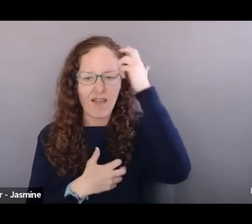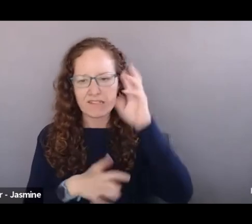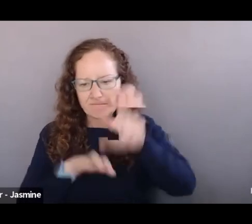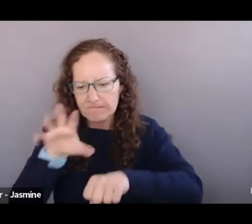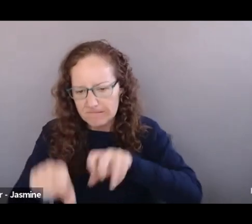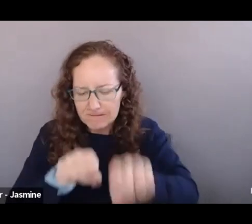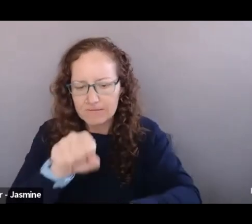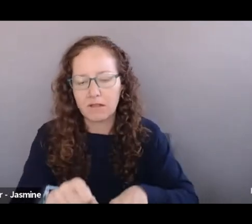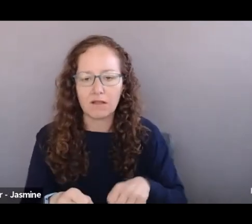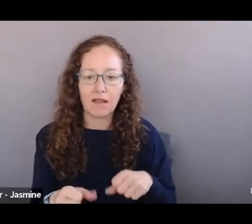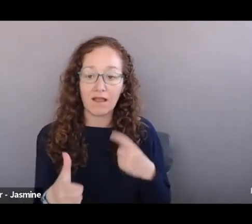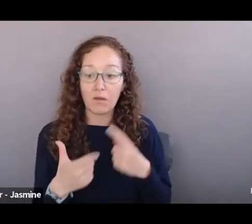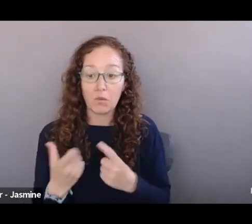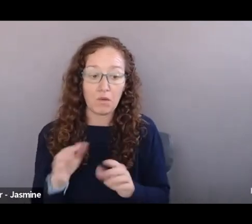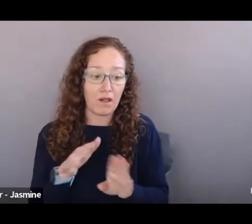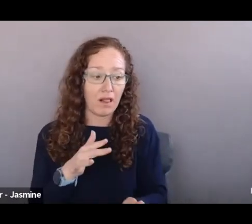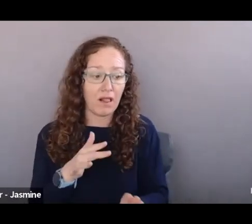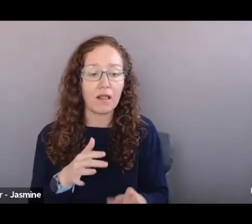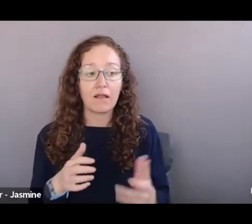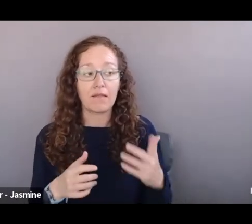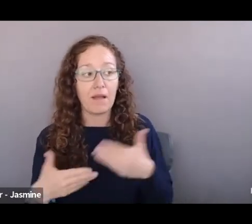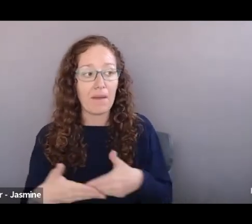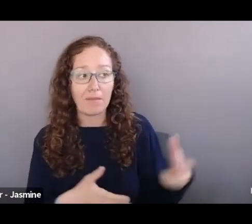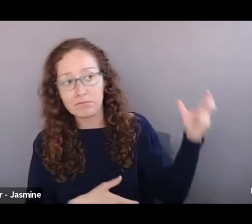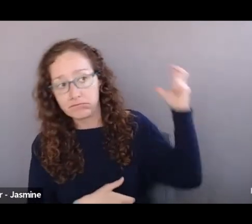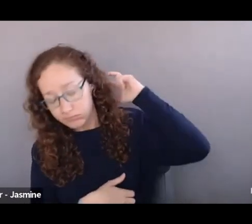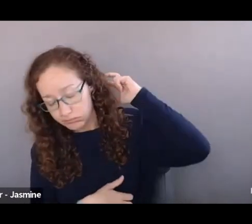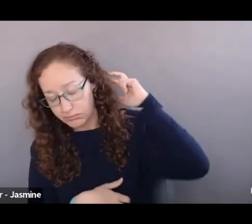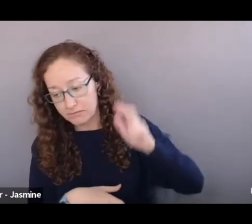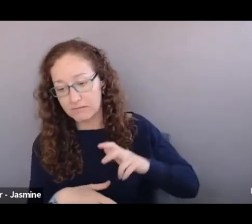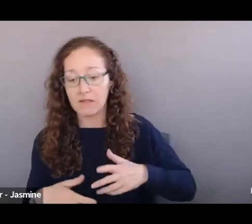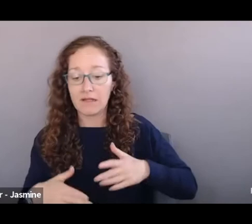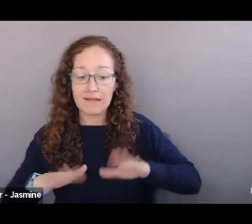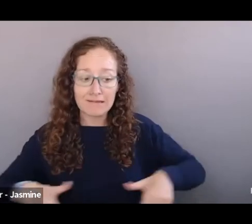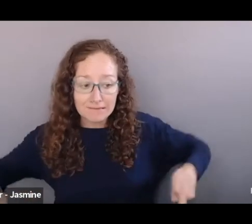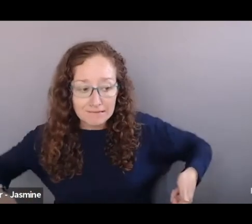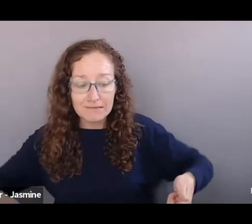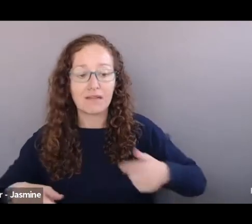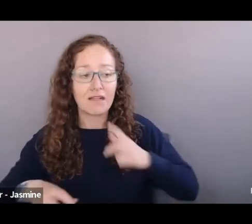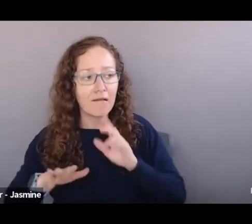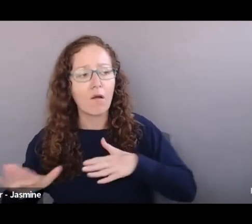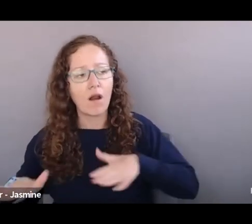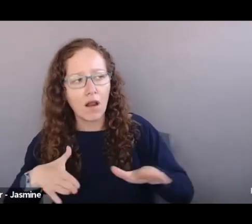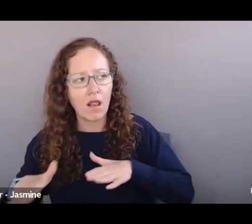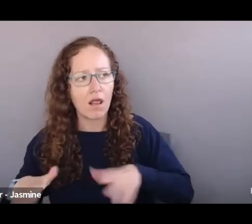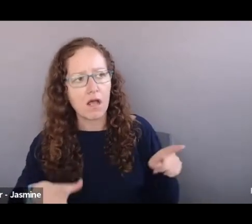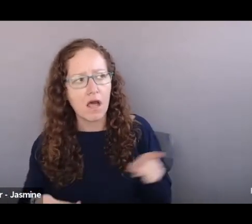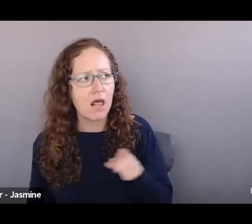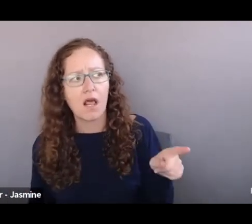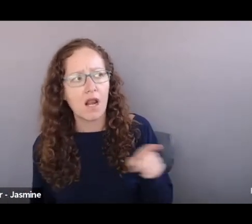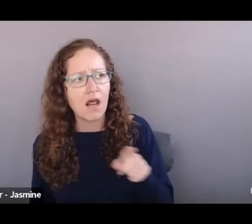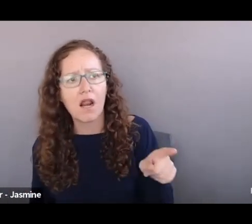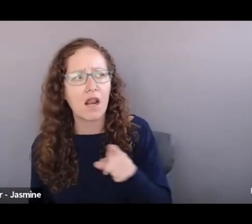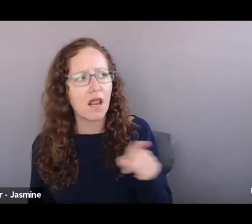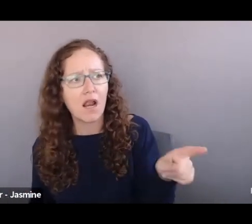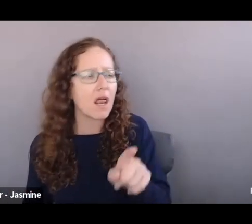another country with only their babies on their backs and their children in tow. But they became cultural